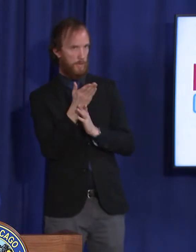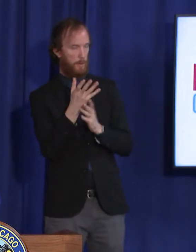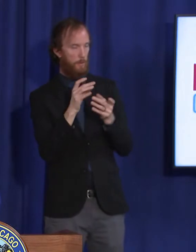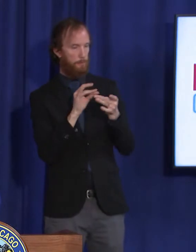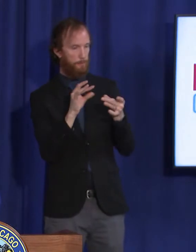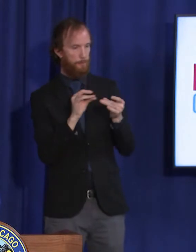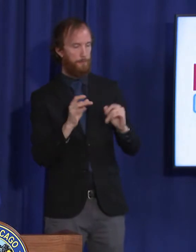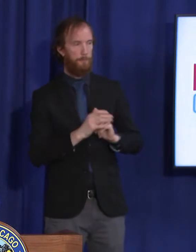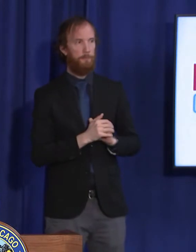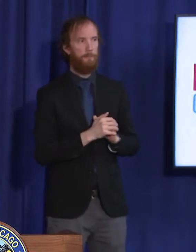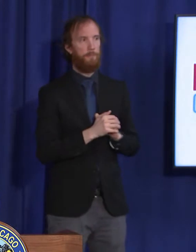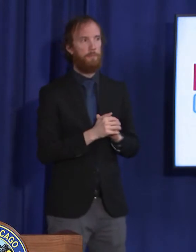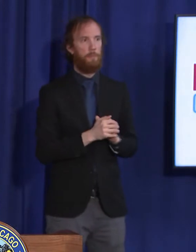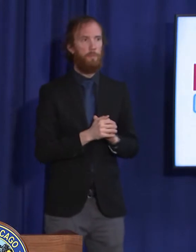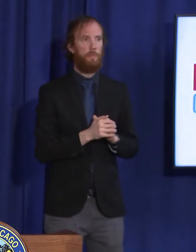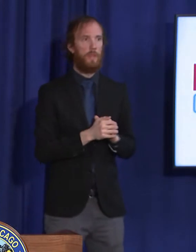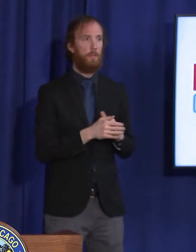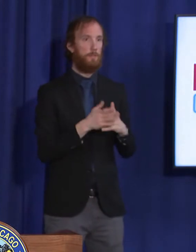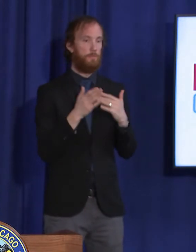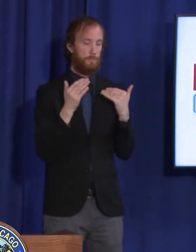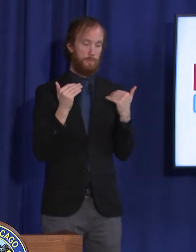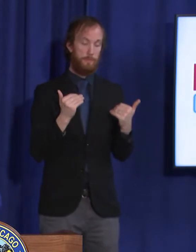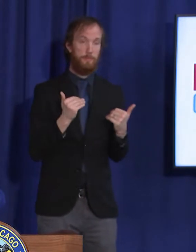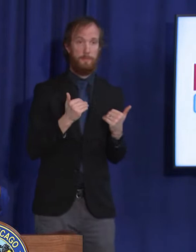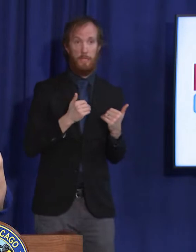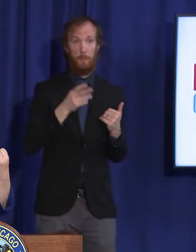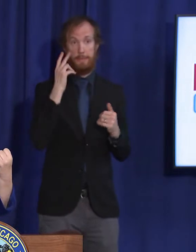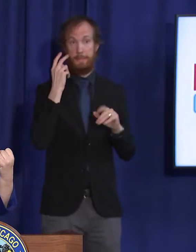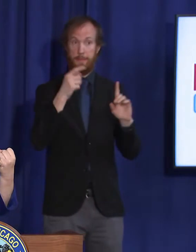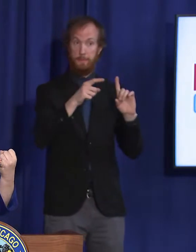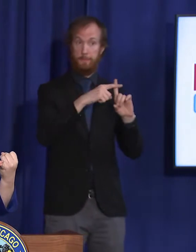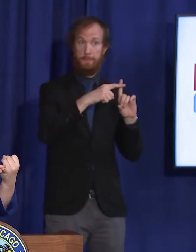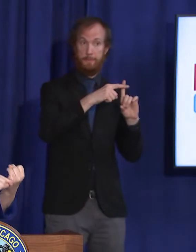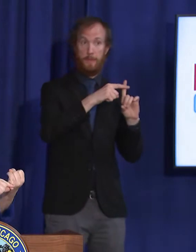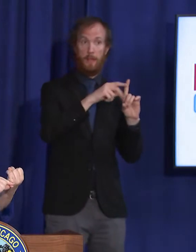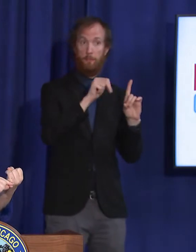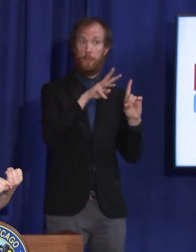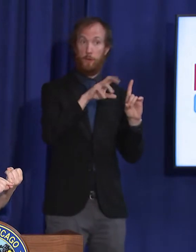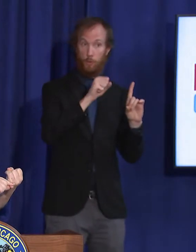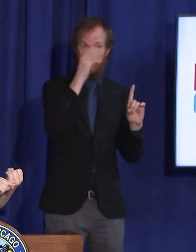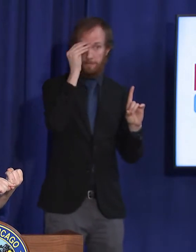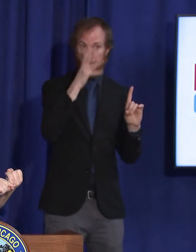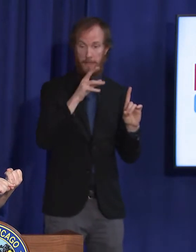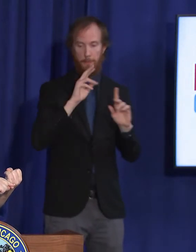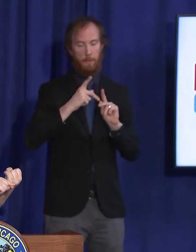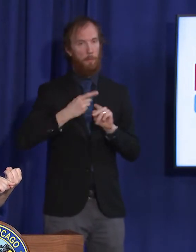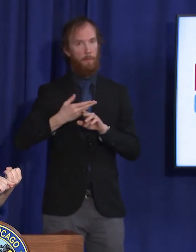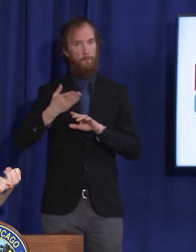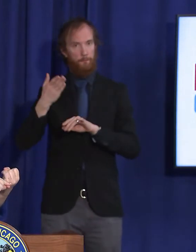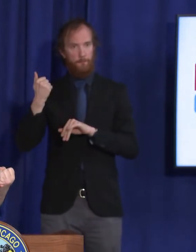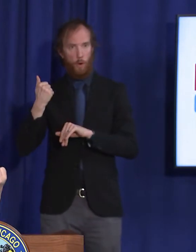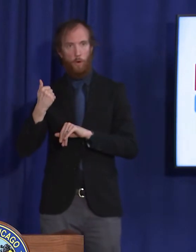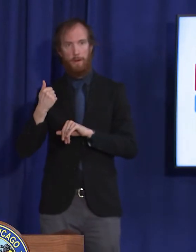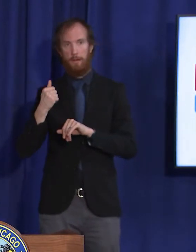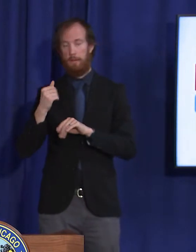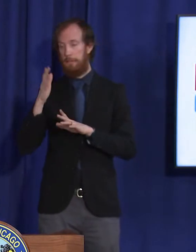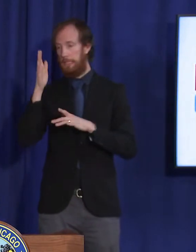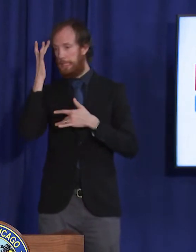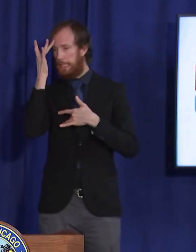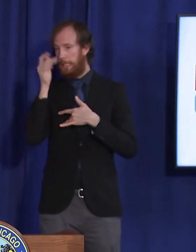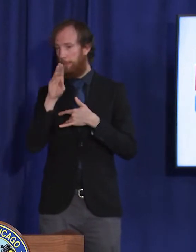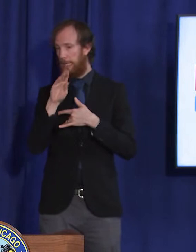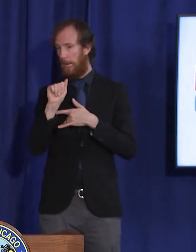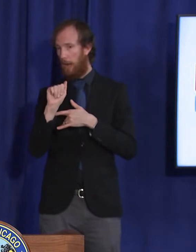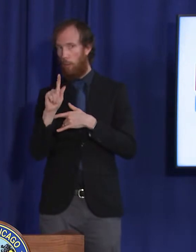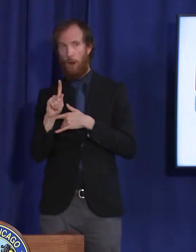So the news is very reassuring that people who previously had an exposure to BA1 seem to have a very